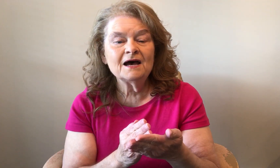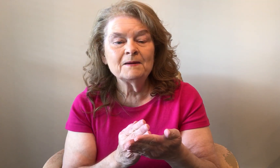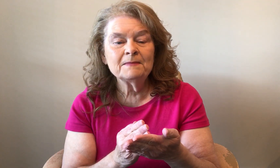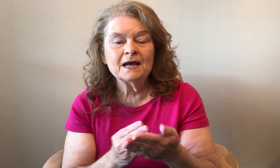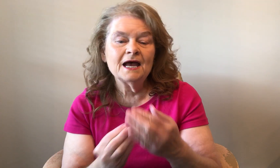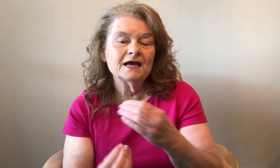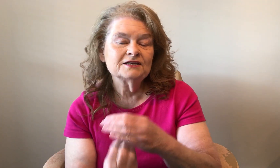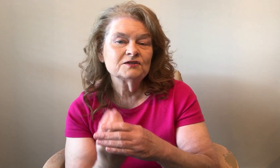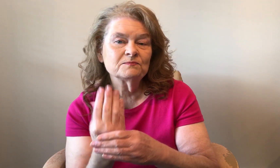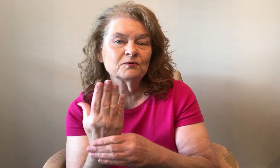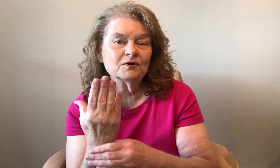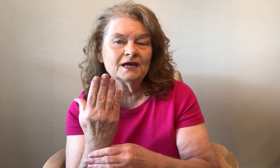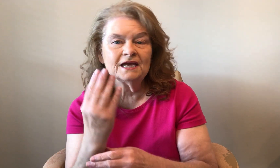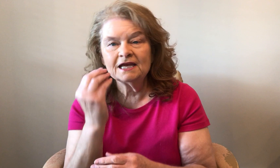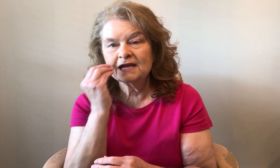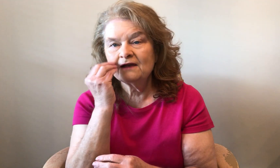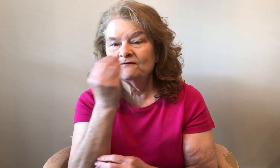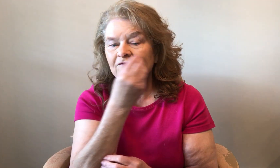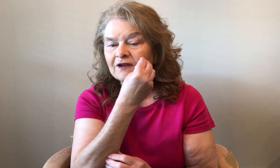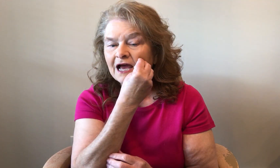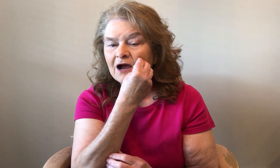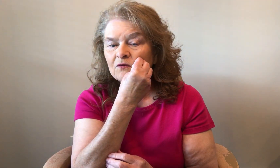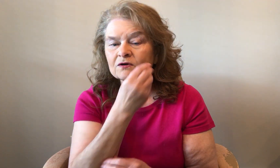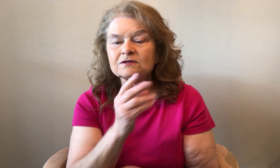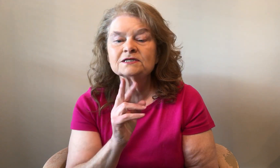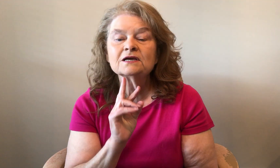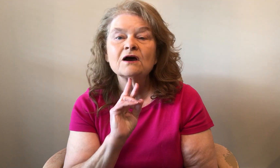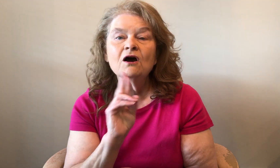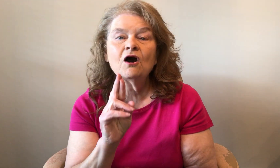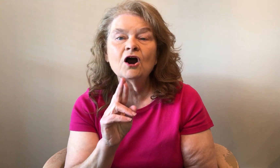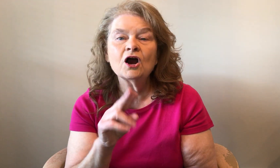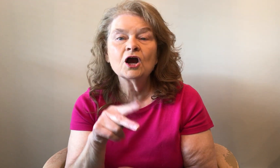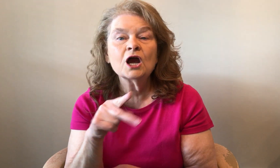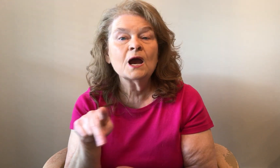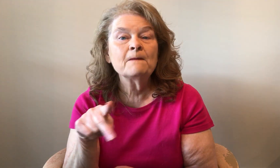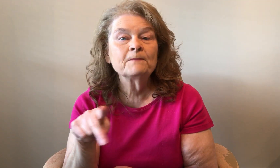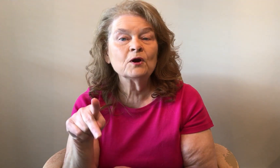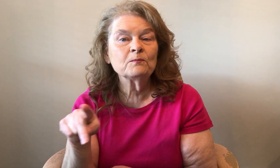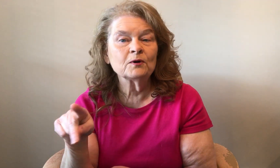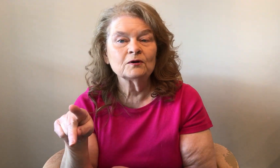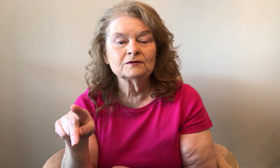Some spring flowers are purple.